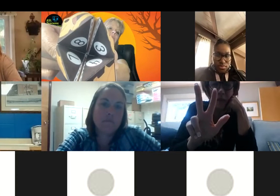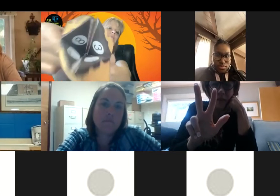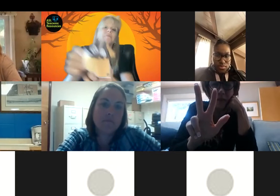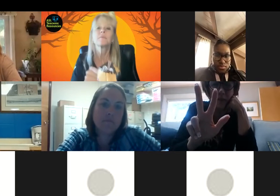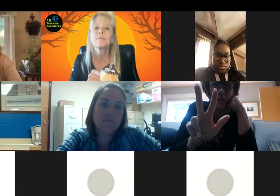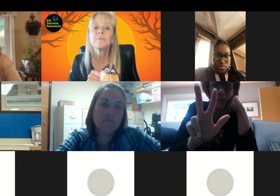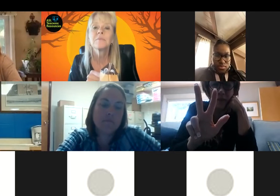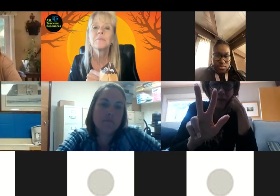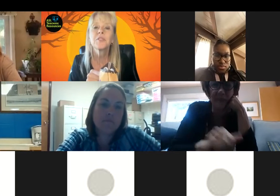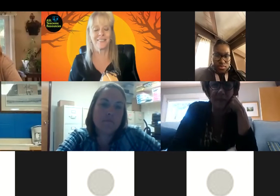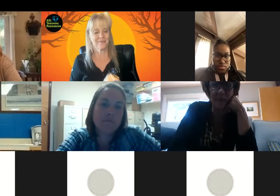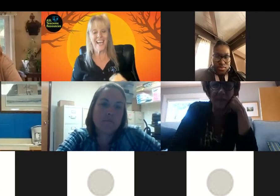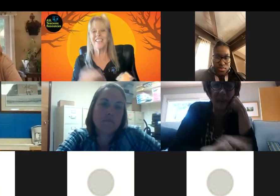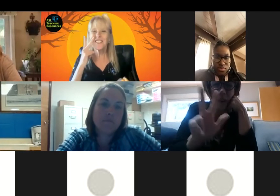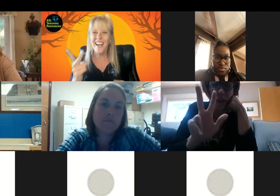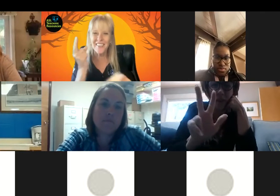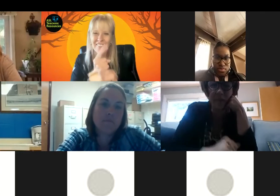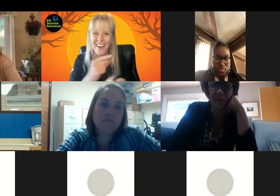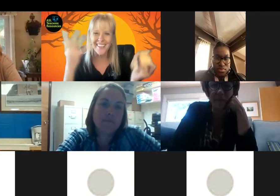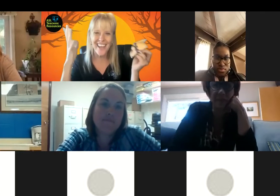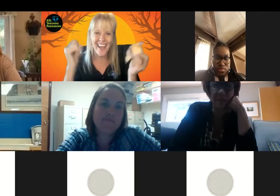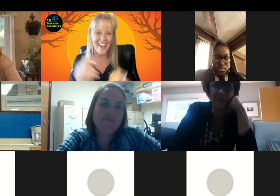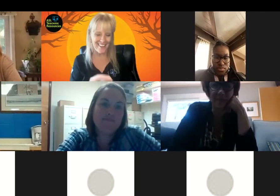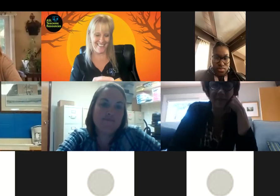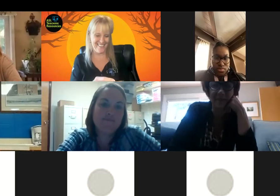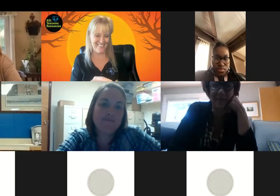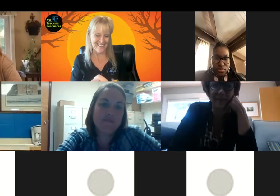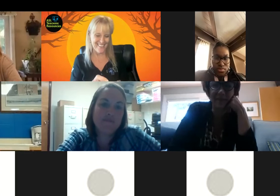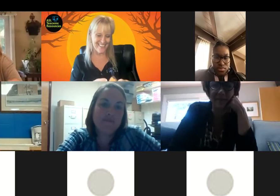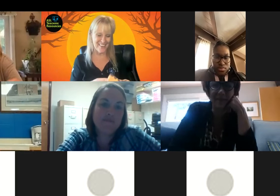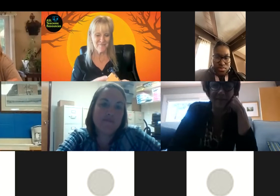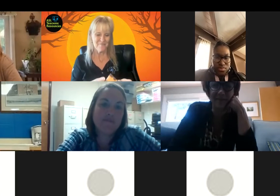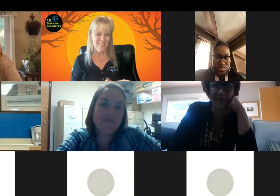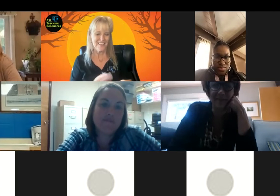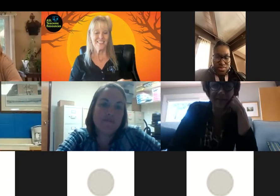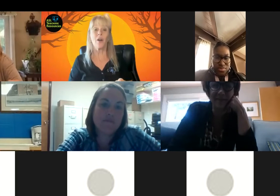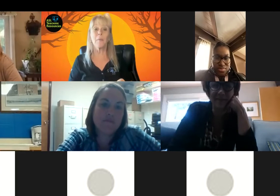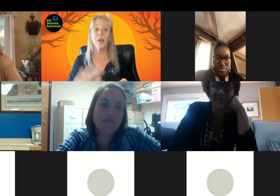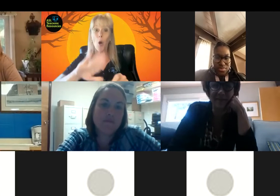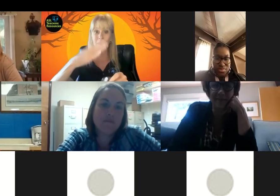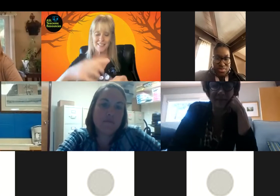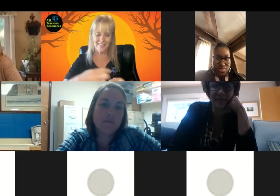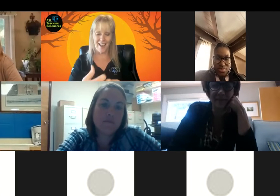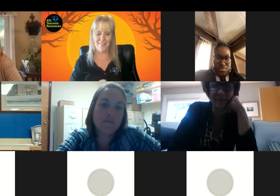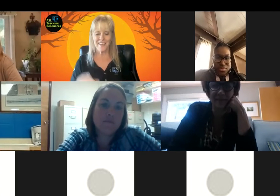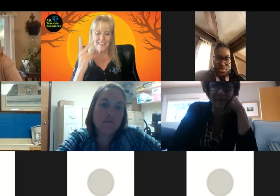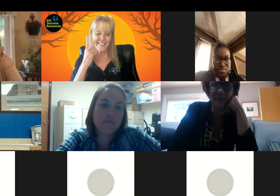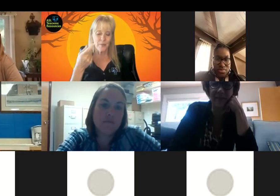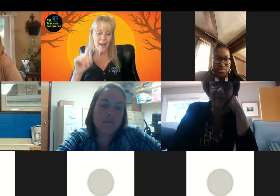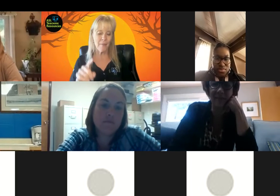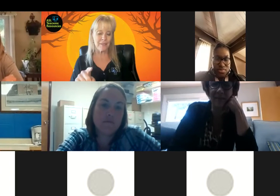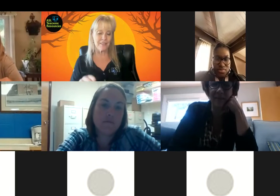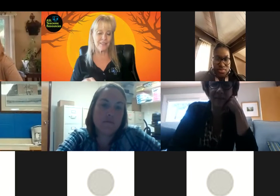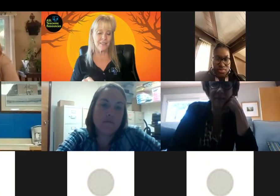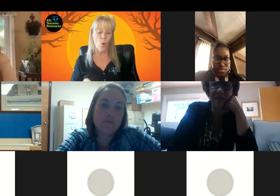3. Good. And you signed it right. Yay. Okay. So I'm going to open this now and